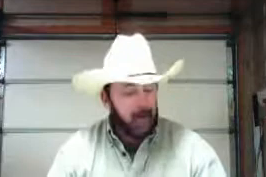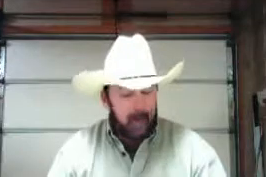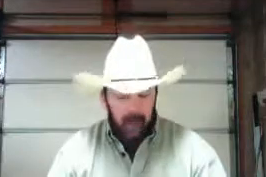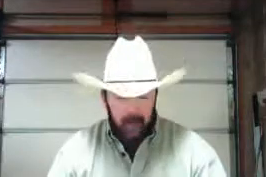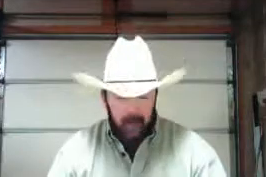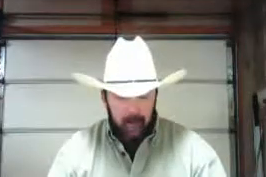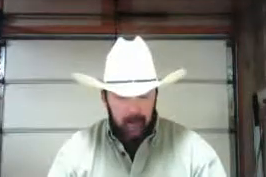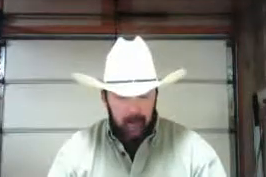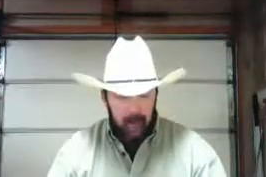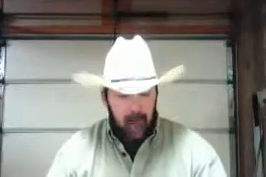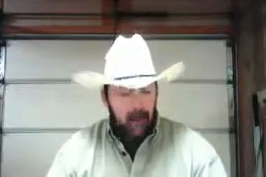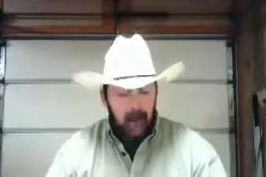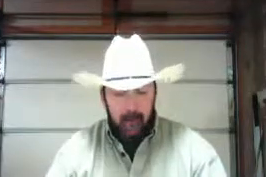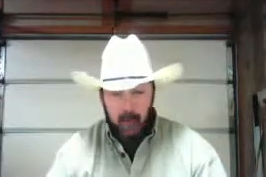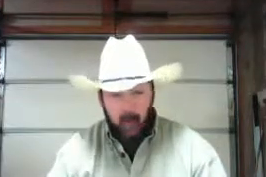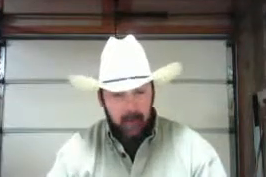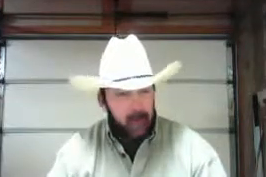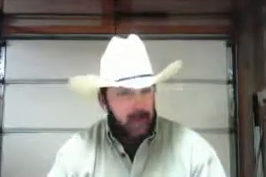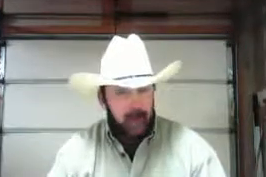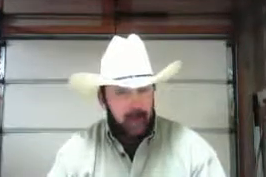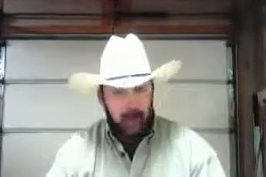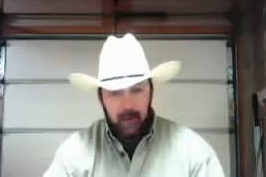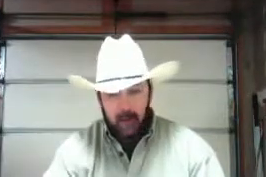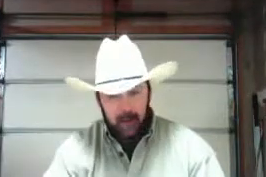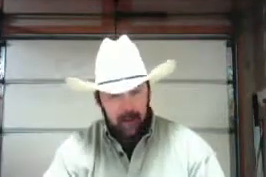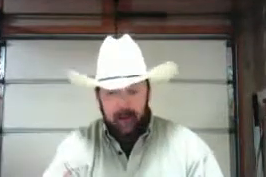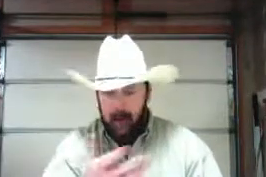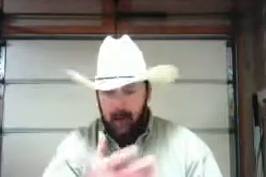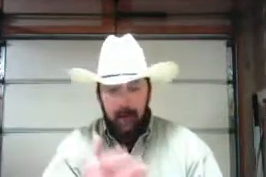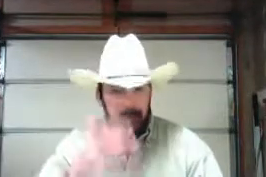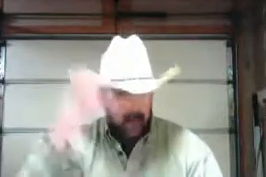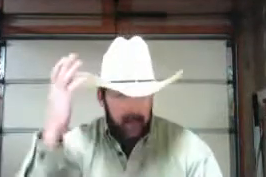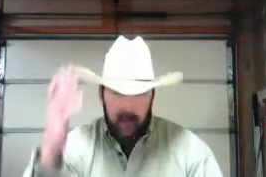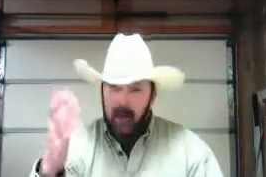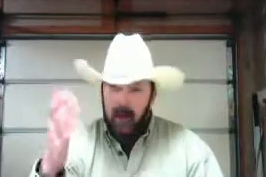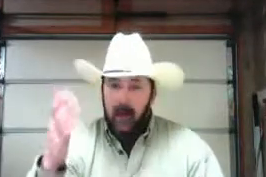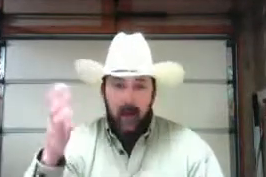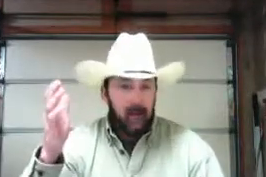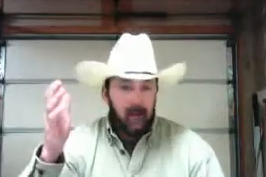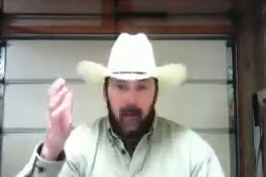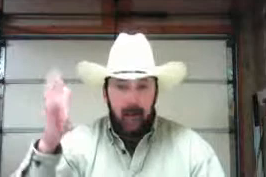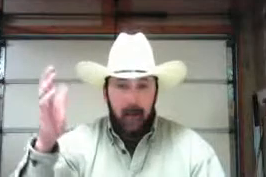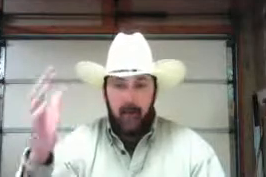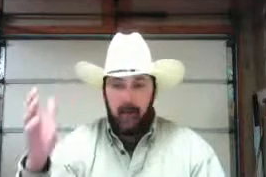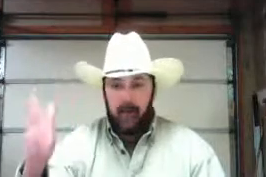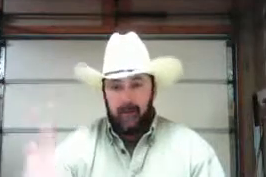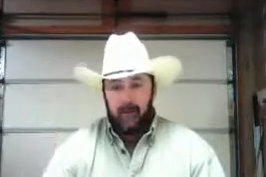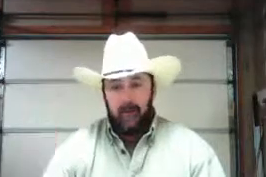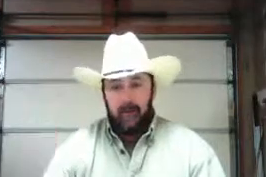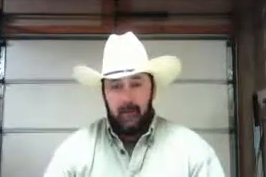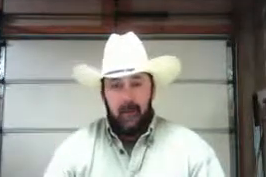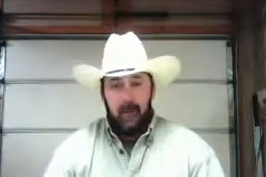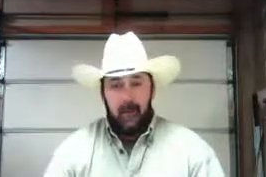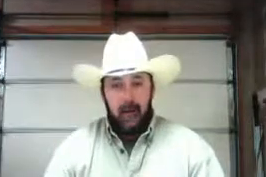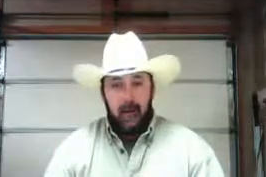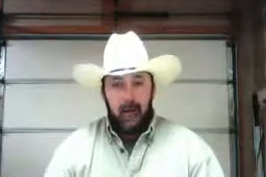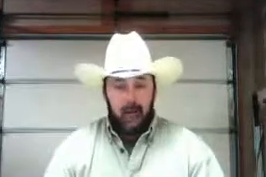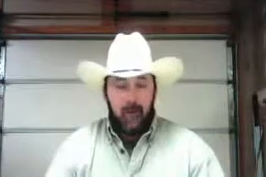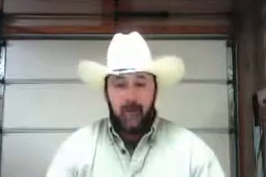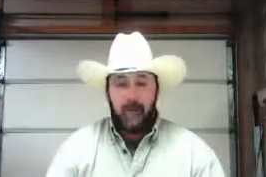me, hey, give me more information on this, I need this, copy it and fax it, I'm not going to do it. You either trust that what I'm